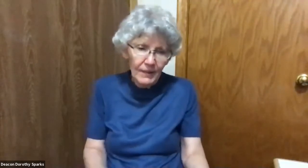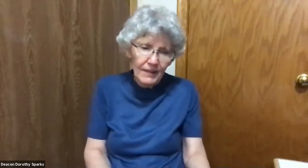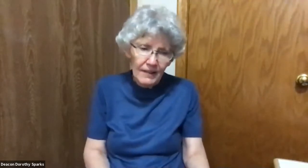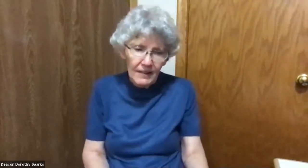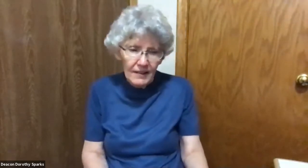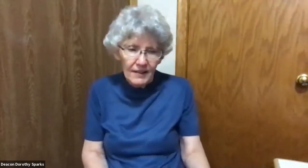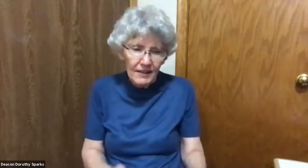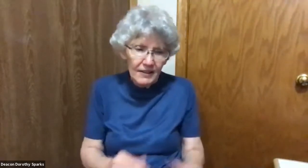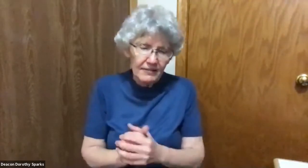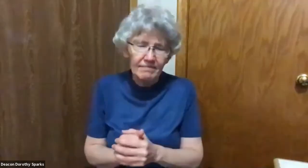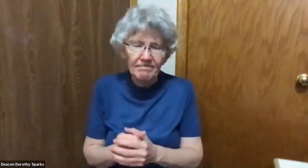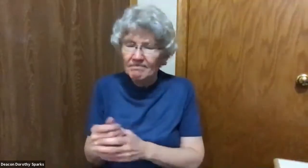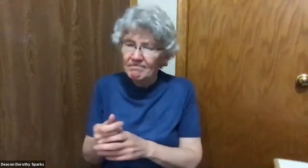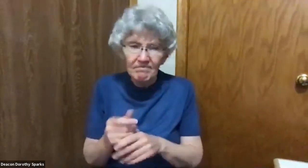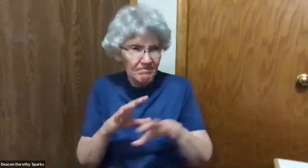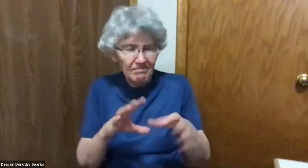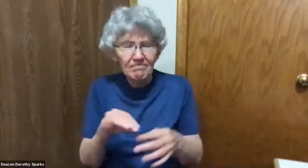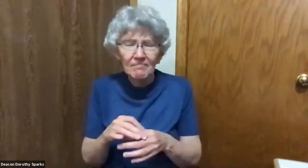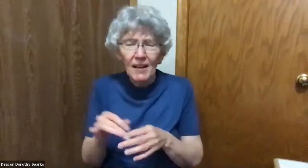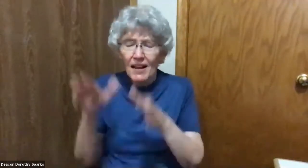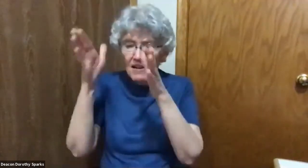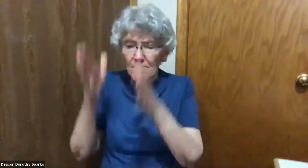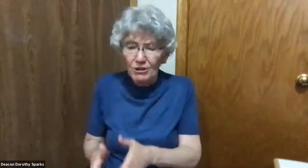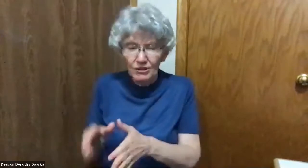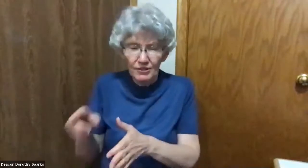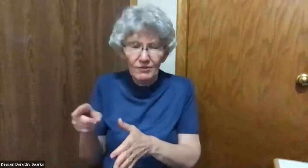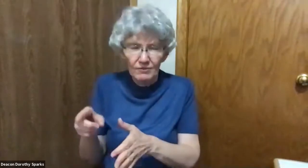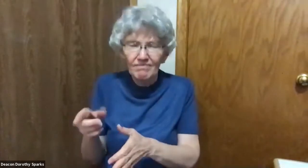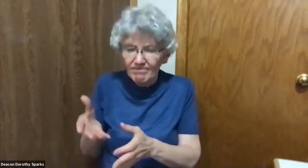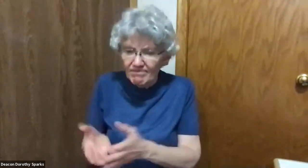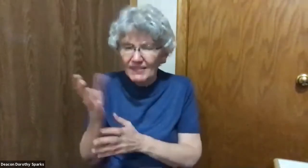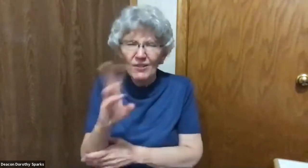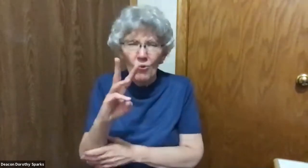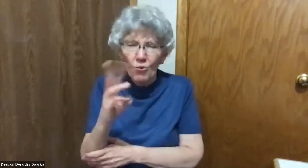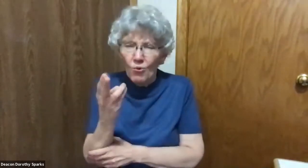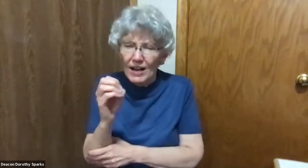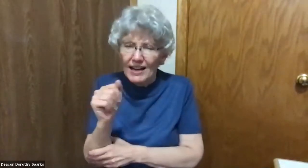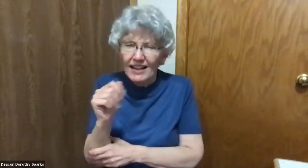you with the Holy Spirit and with fire.